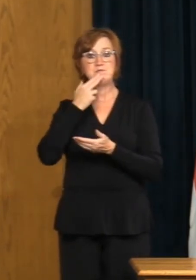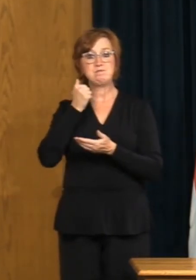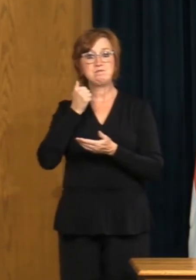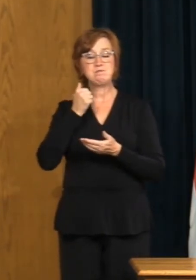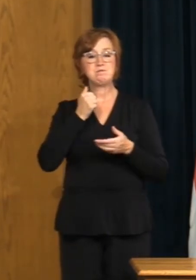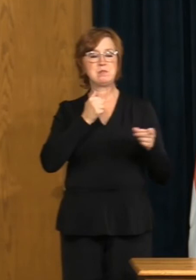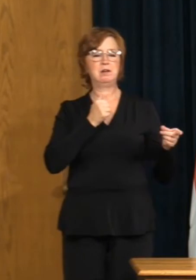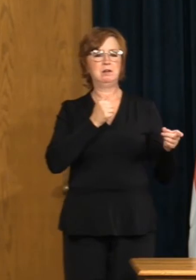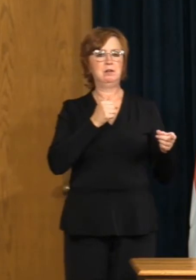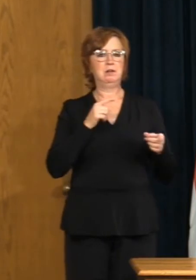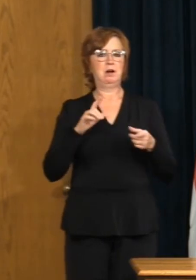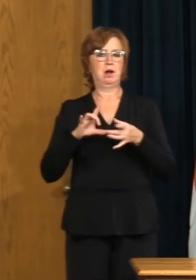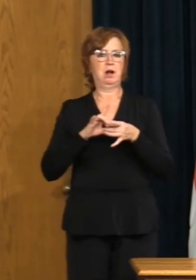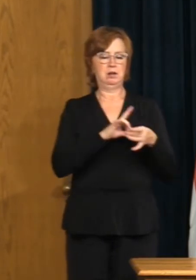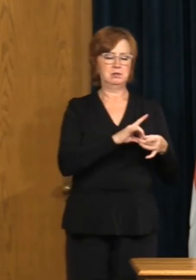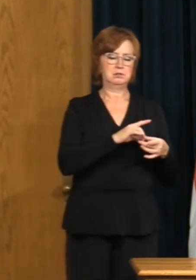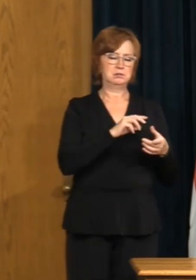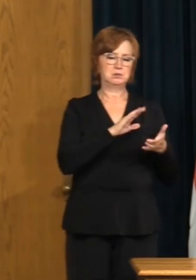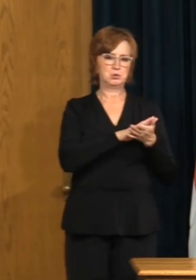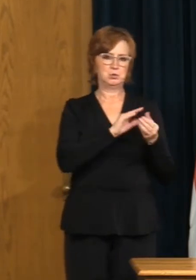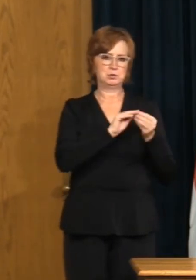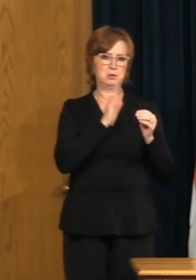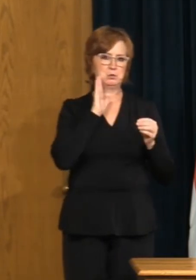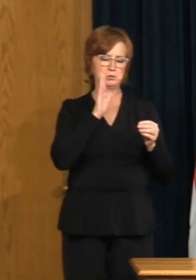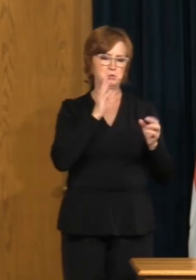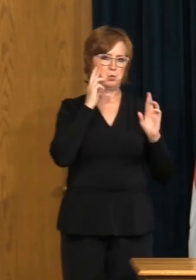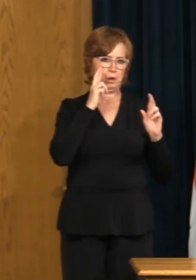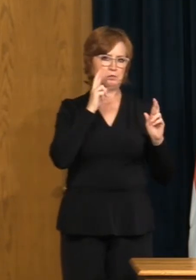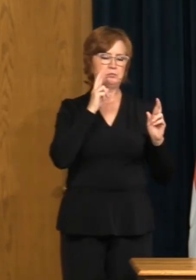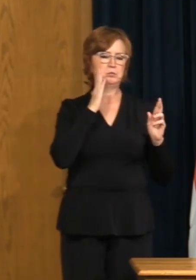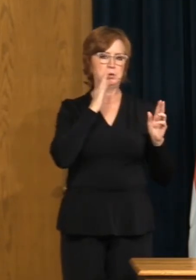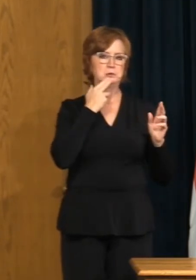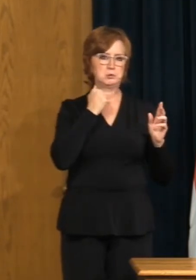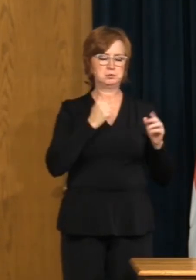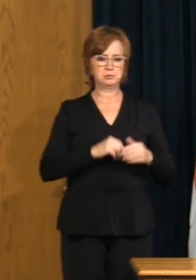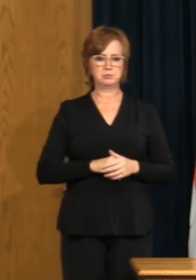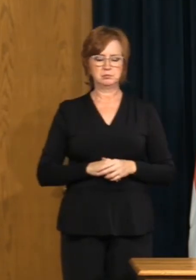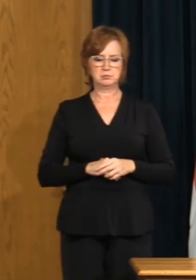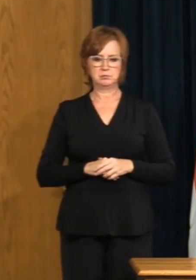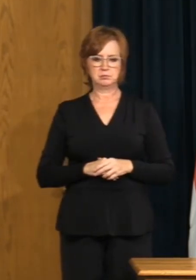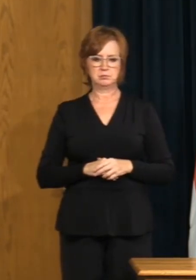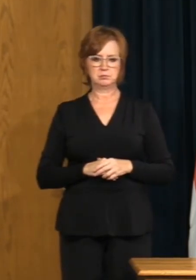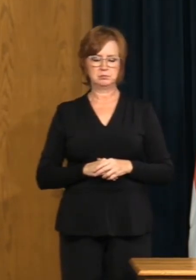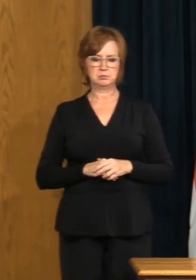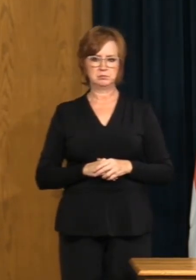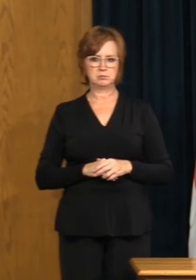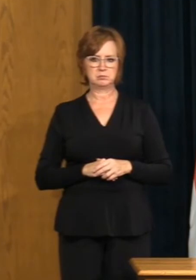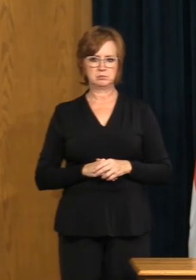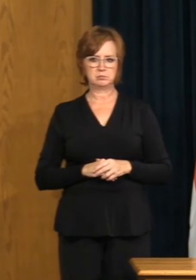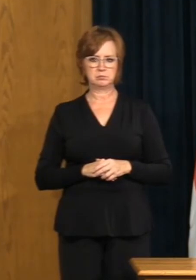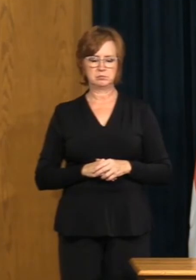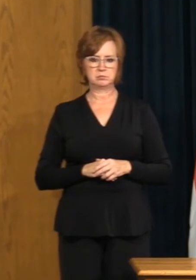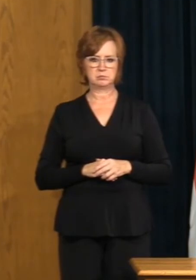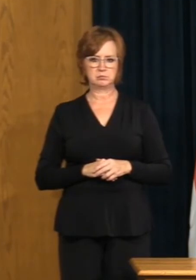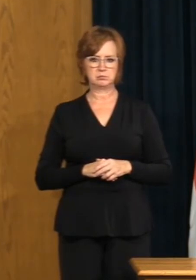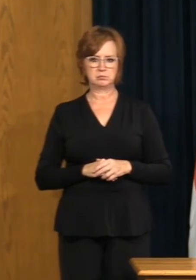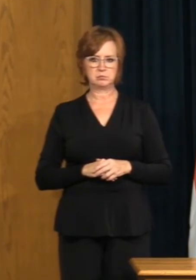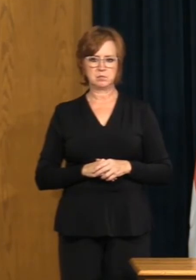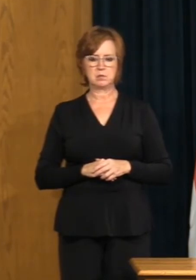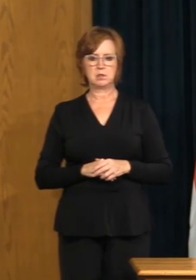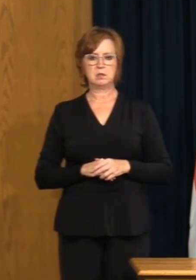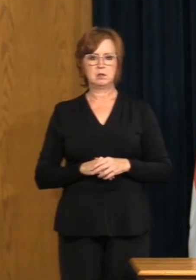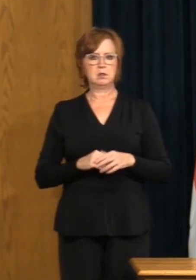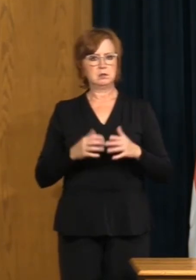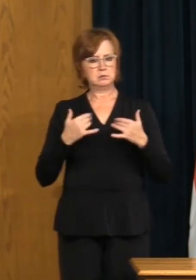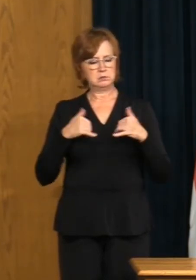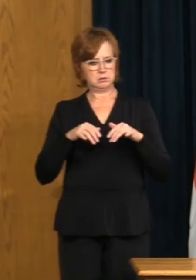busily increasing capacity across all aspects of both that offensive response while hiring more staff to expand our testing